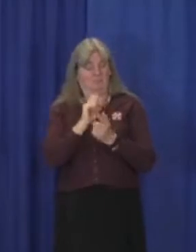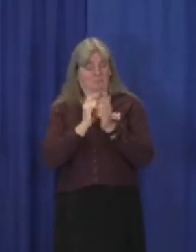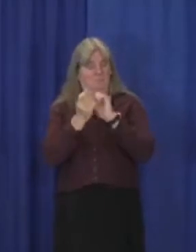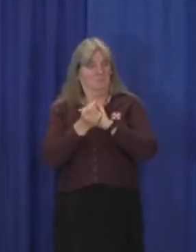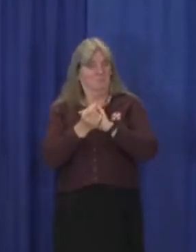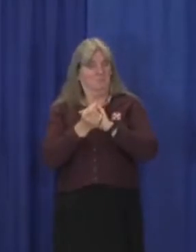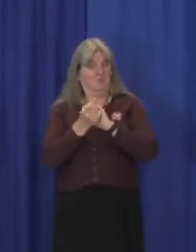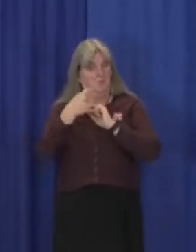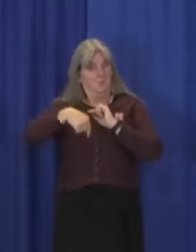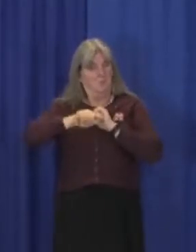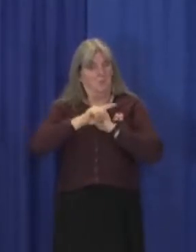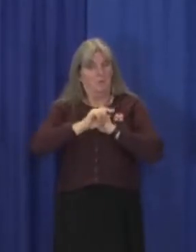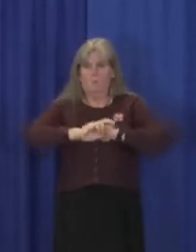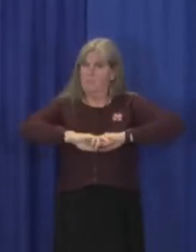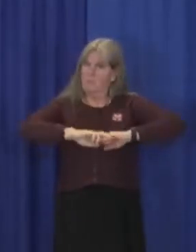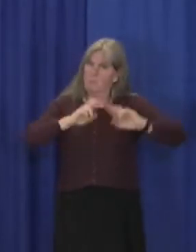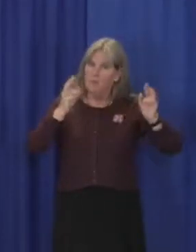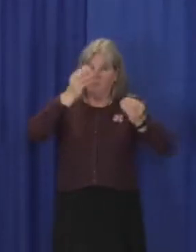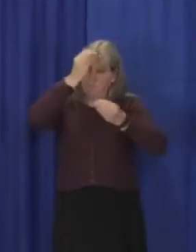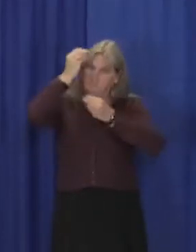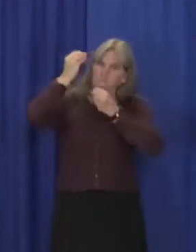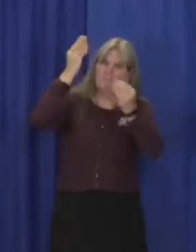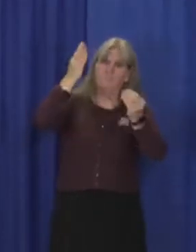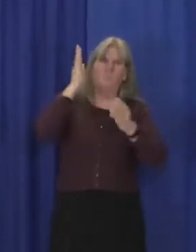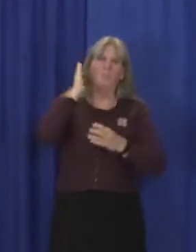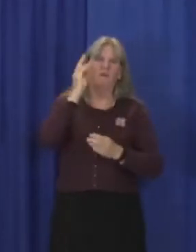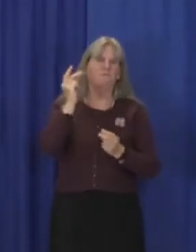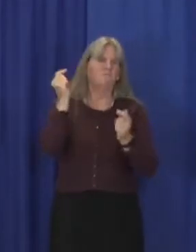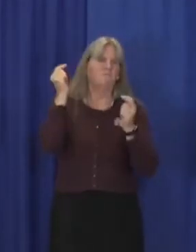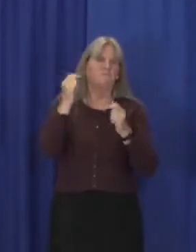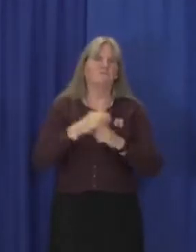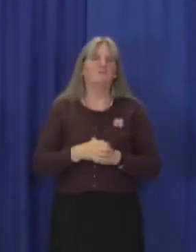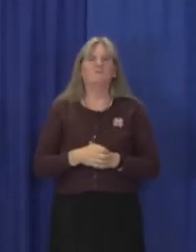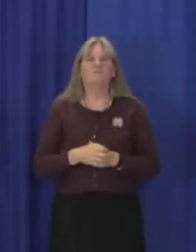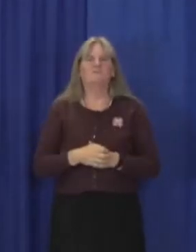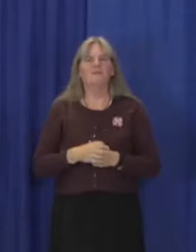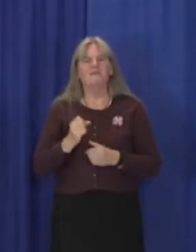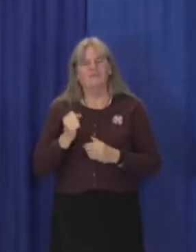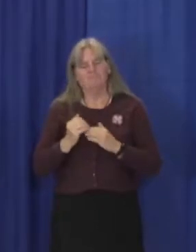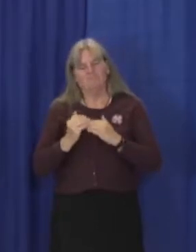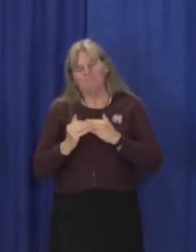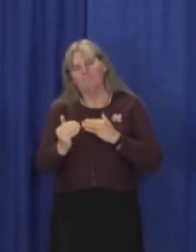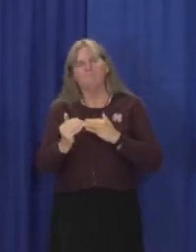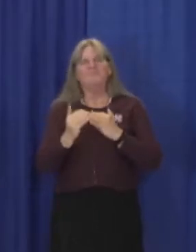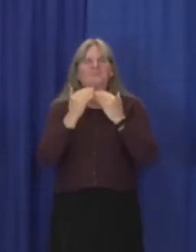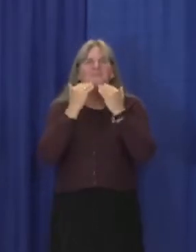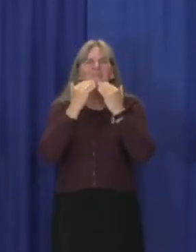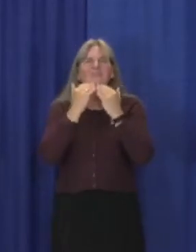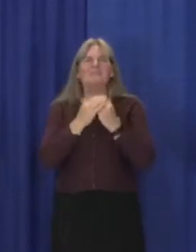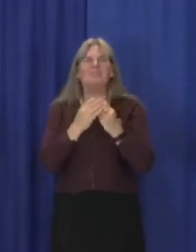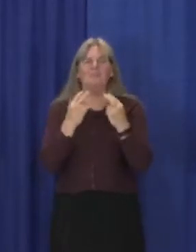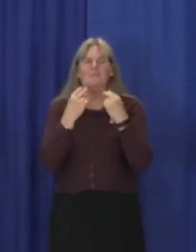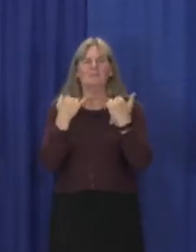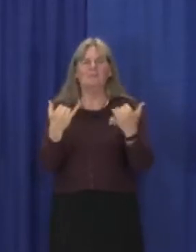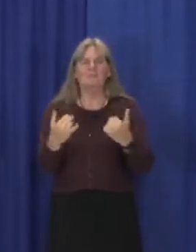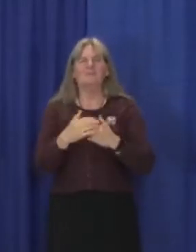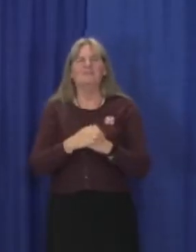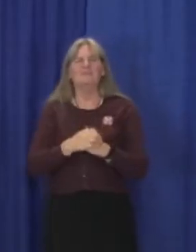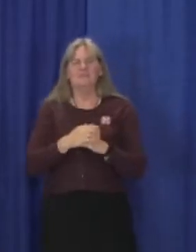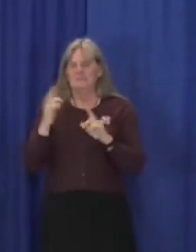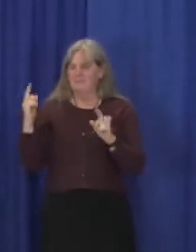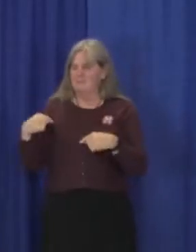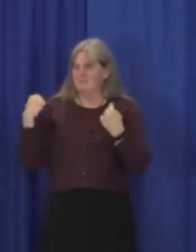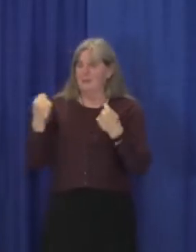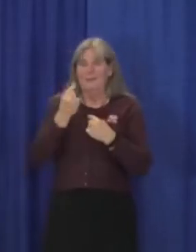changes, we will be here to let you know the details. So onward we go. Thank you very much for listening over the